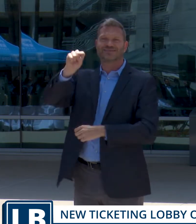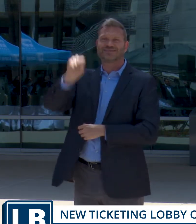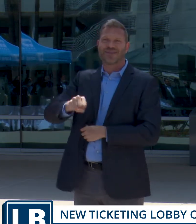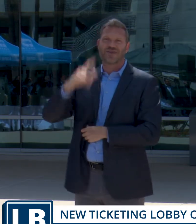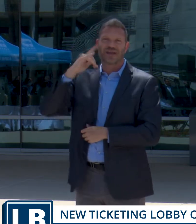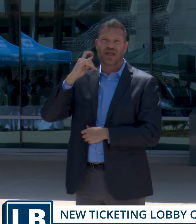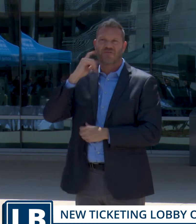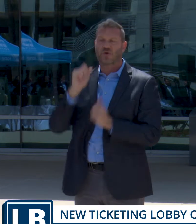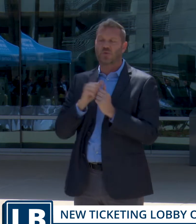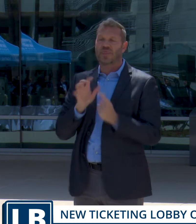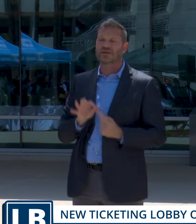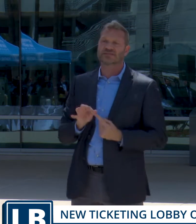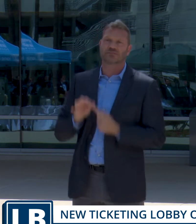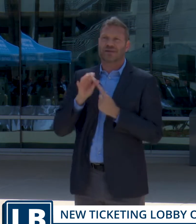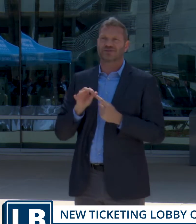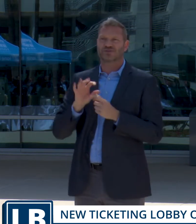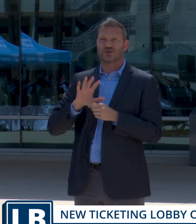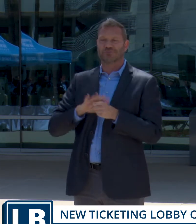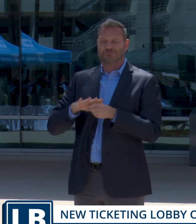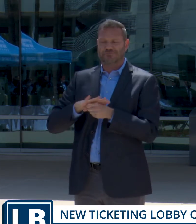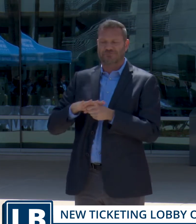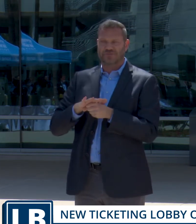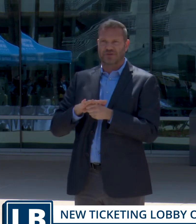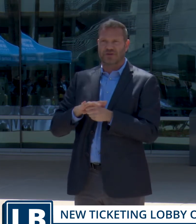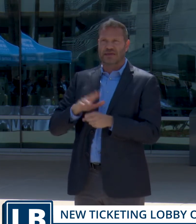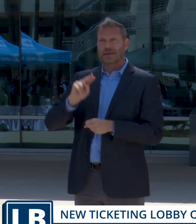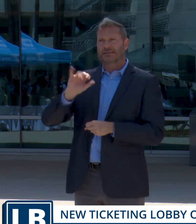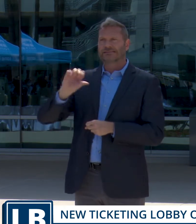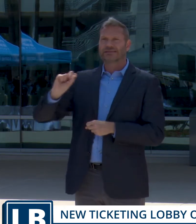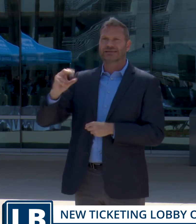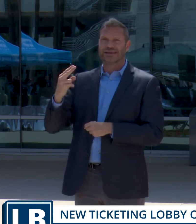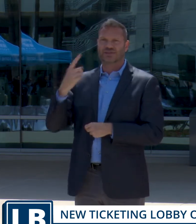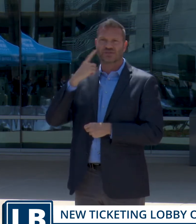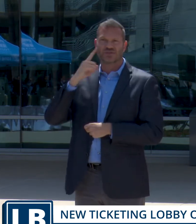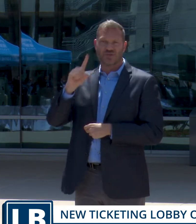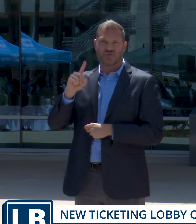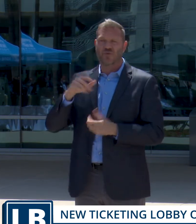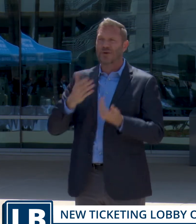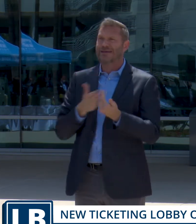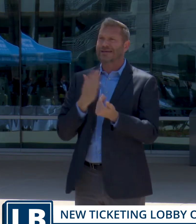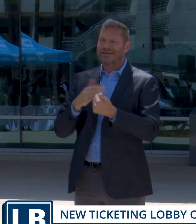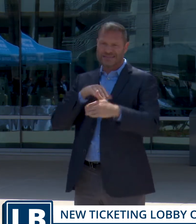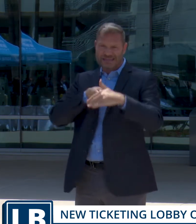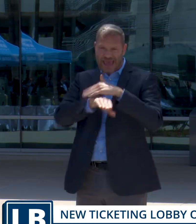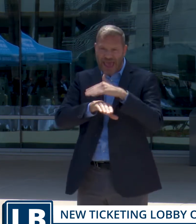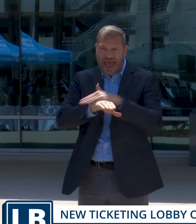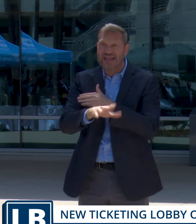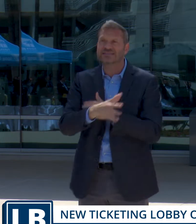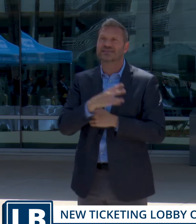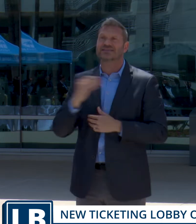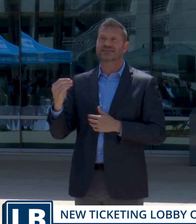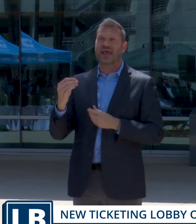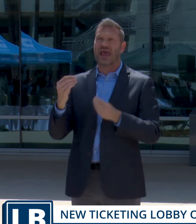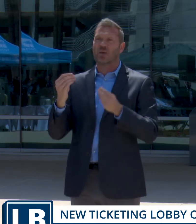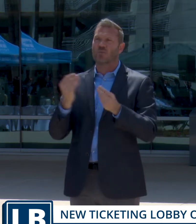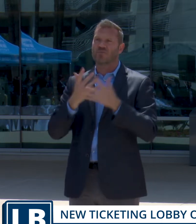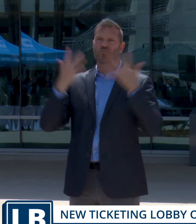niche in the aviation history with its ease of access and welcoming feel for